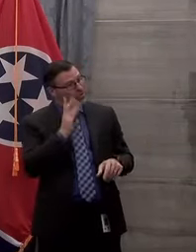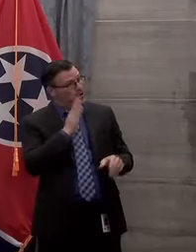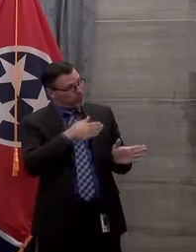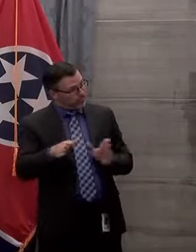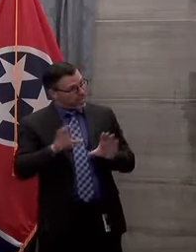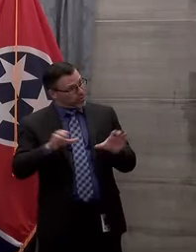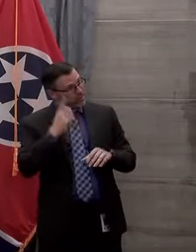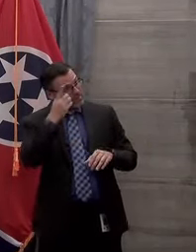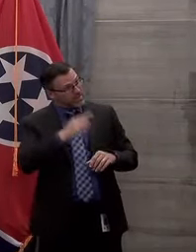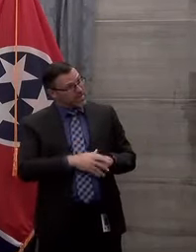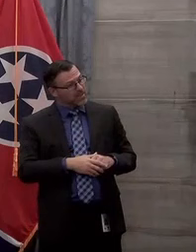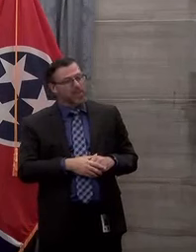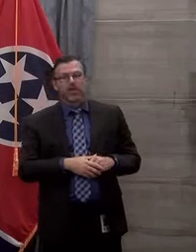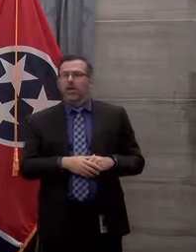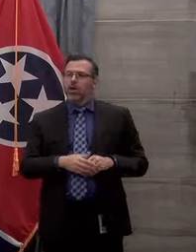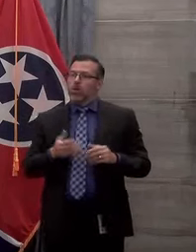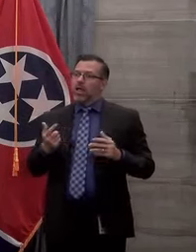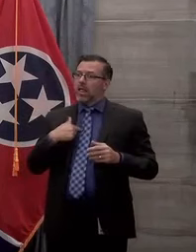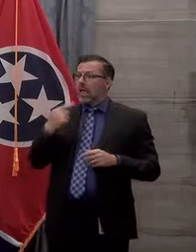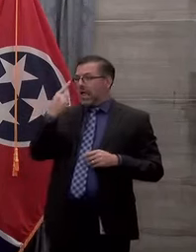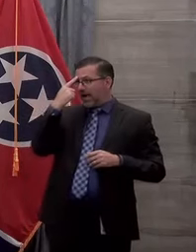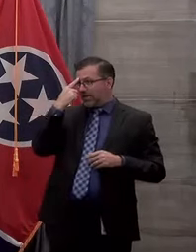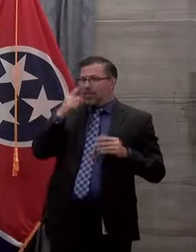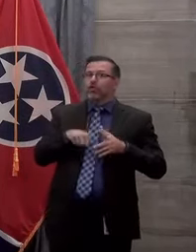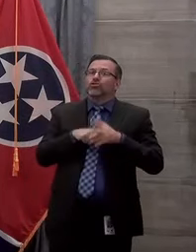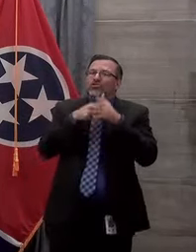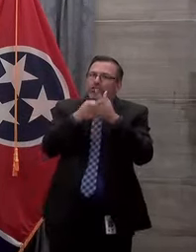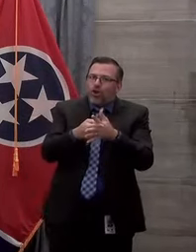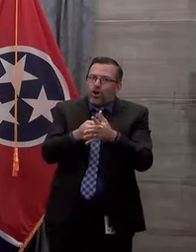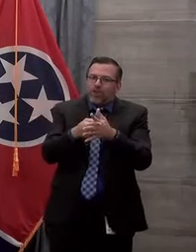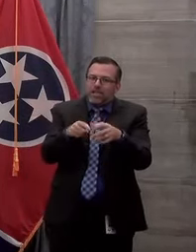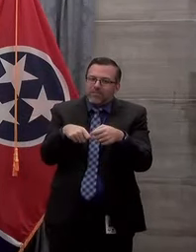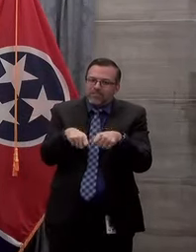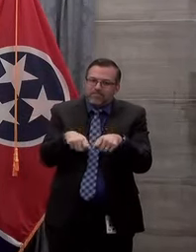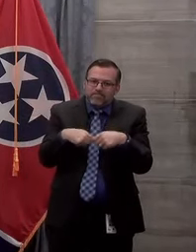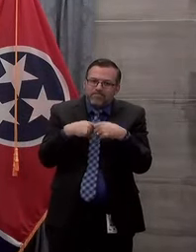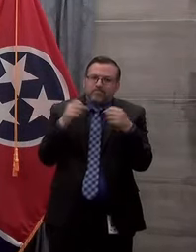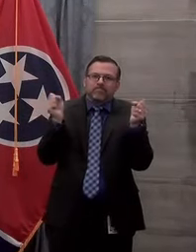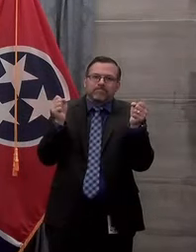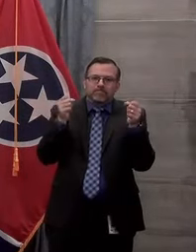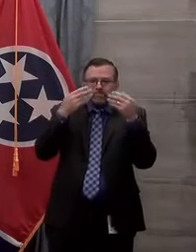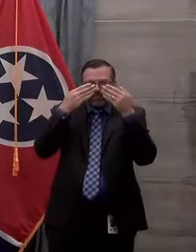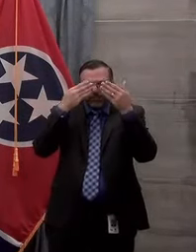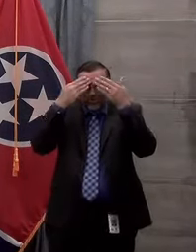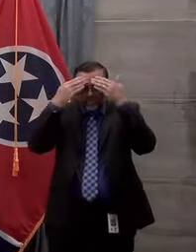think opening up dialogue brings about change, and I think